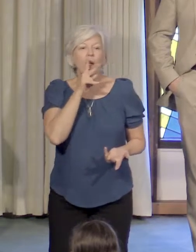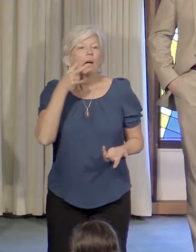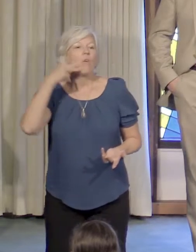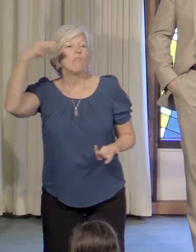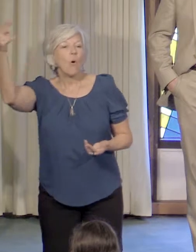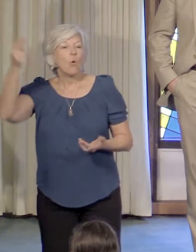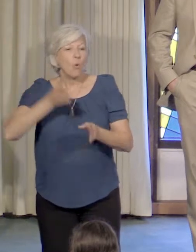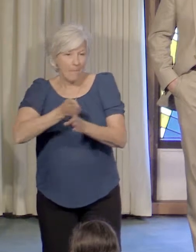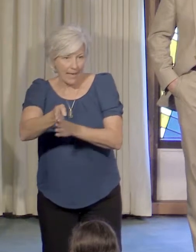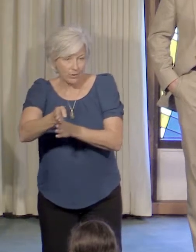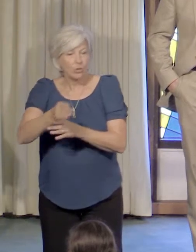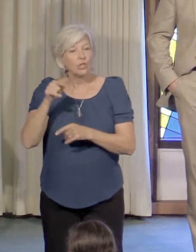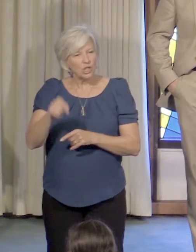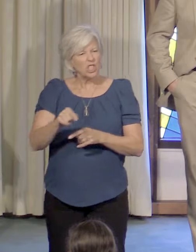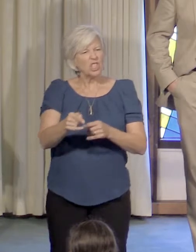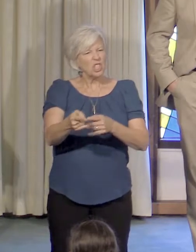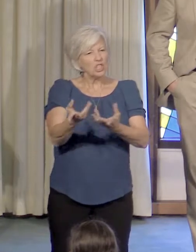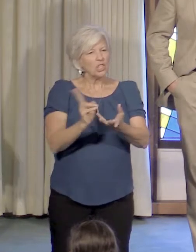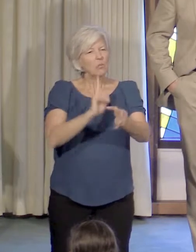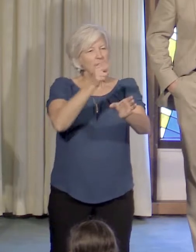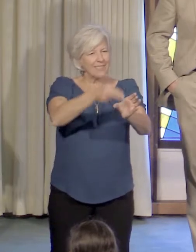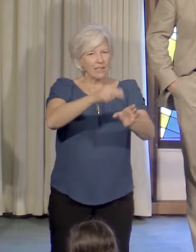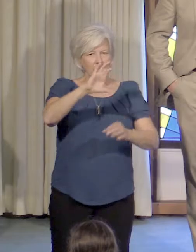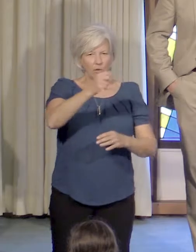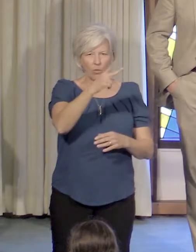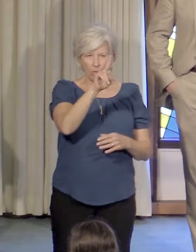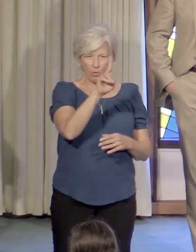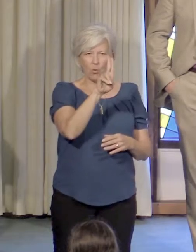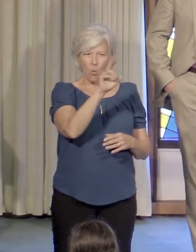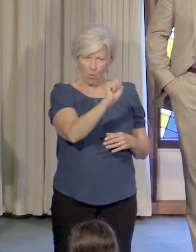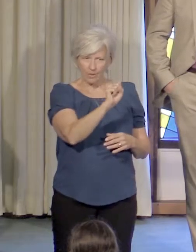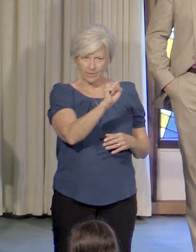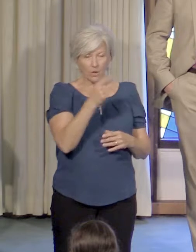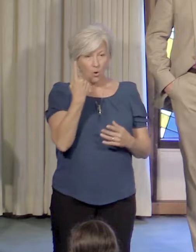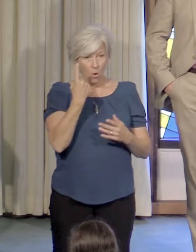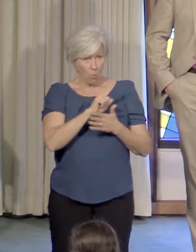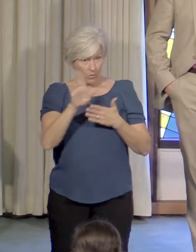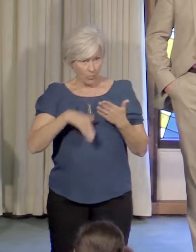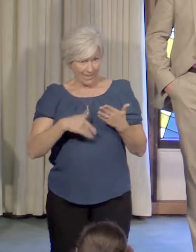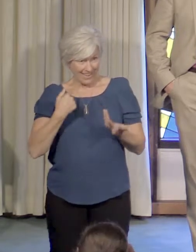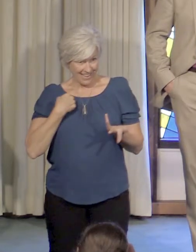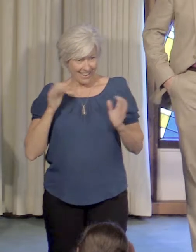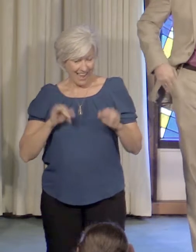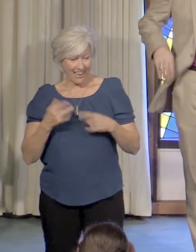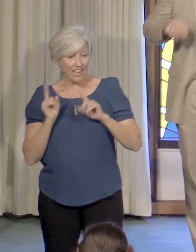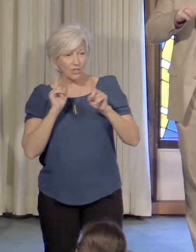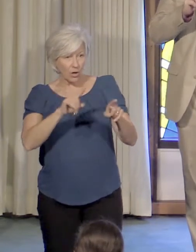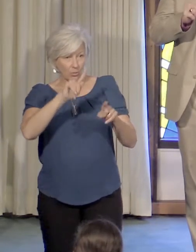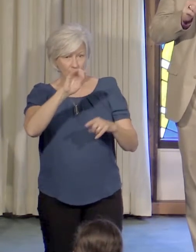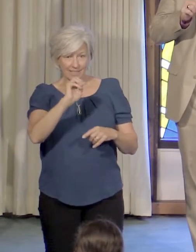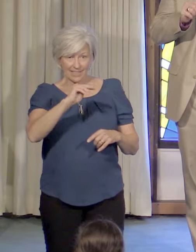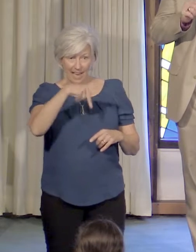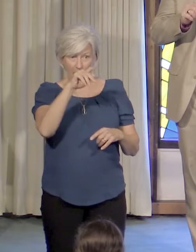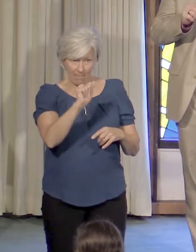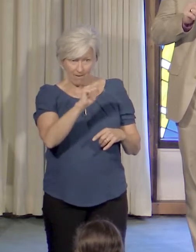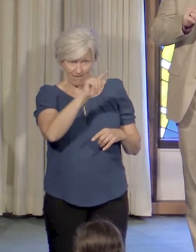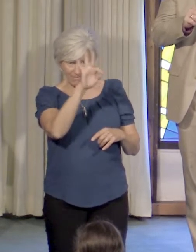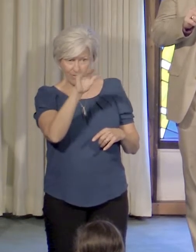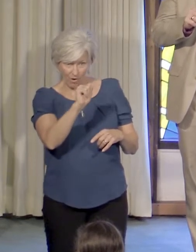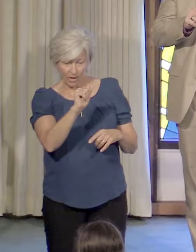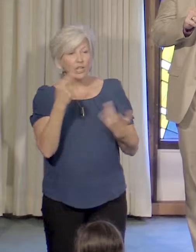was in the chorus. And one weekend, I got to go over to Tampa and hear her. She had gotten